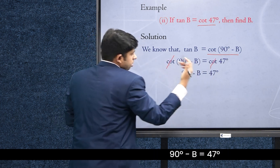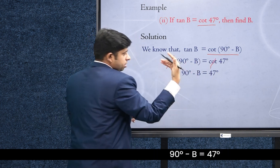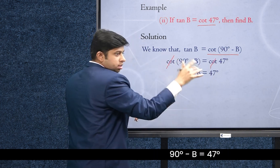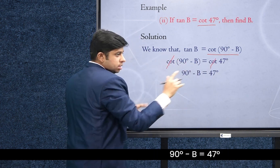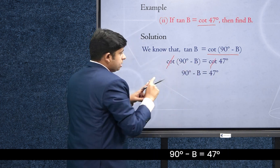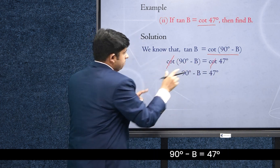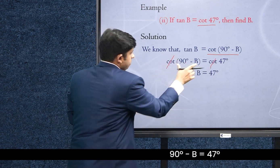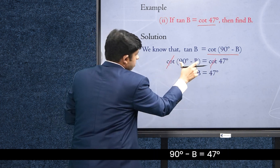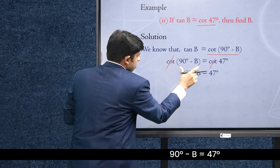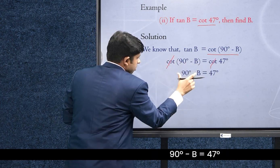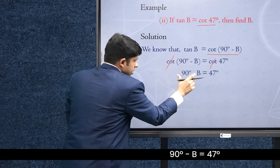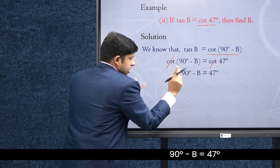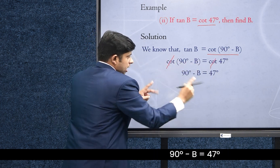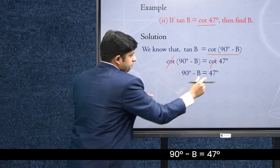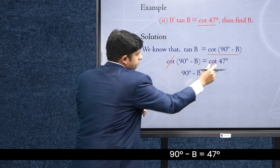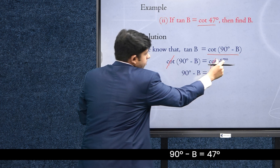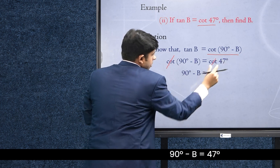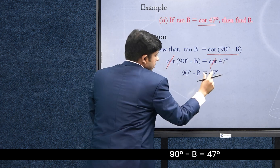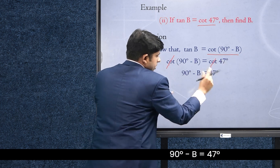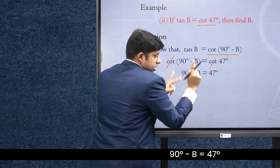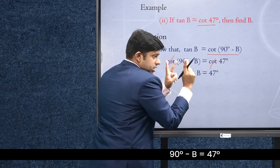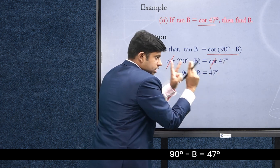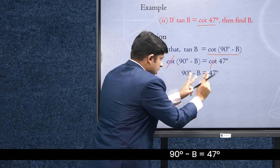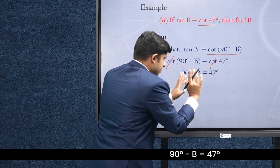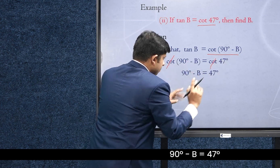Ninety minus B is equal to 47 degrees.